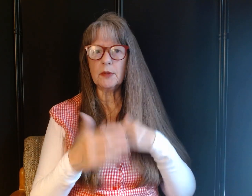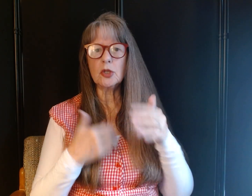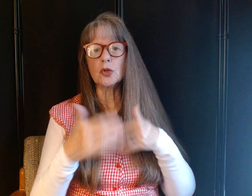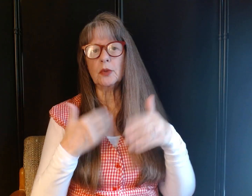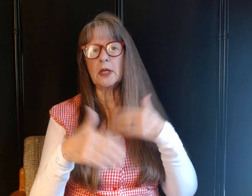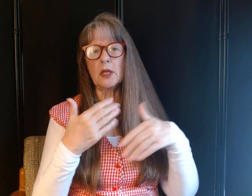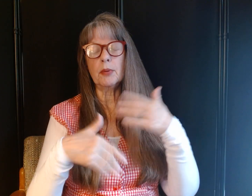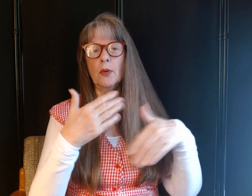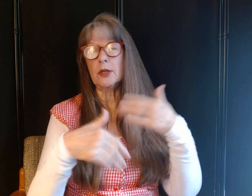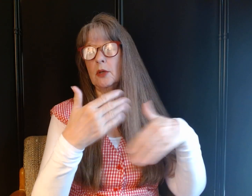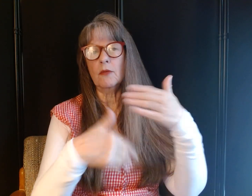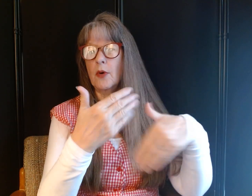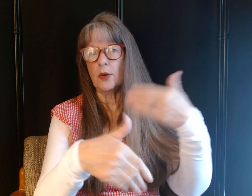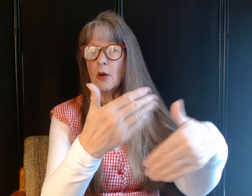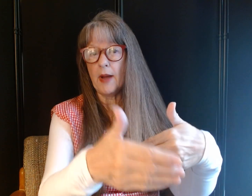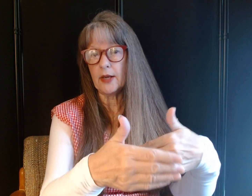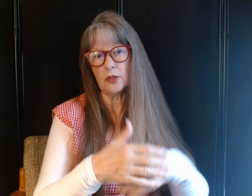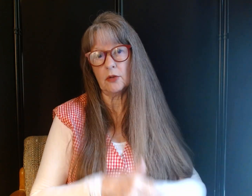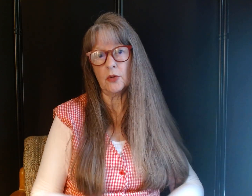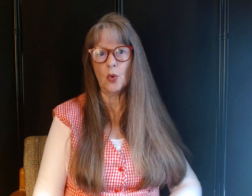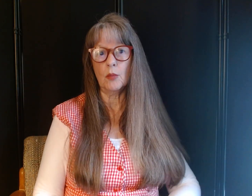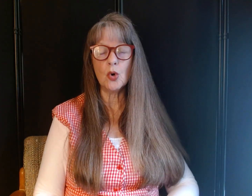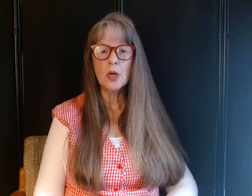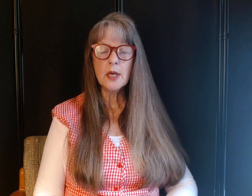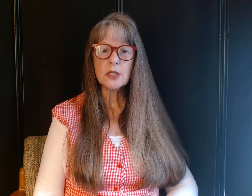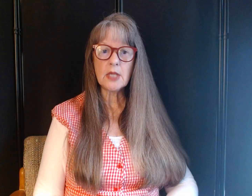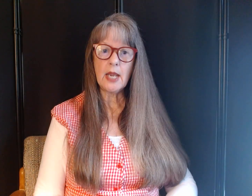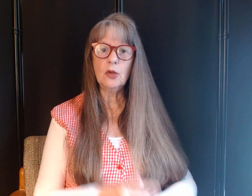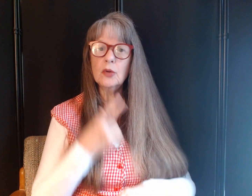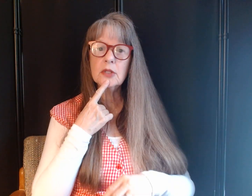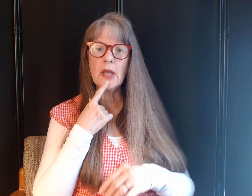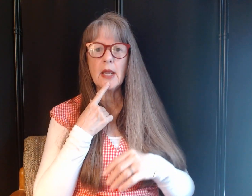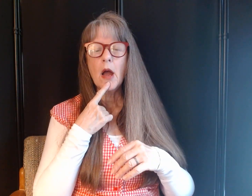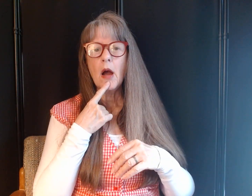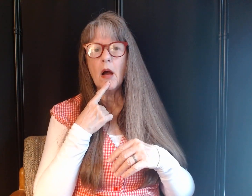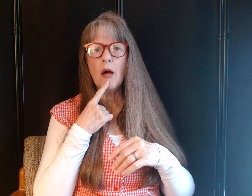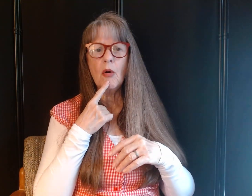this is really because they progress and go forward and go back to their normal state. You could say, oh,